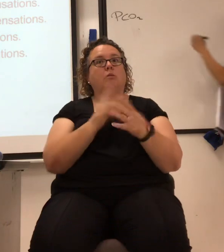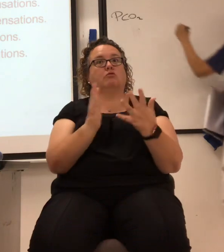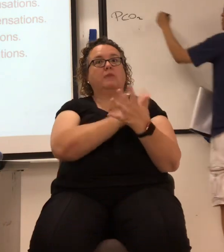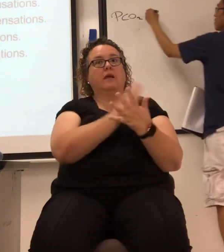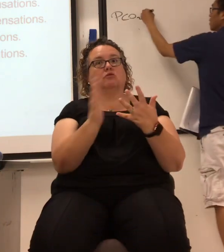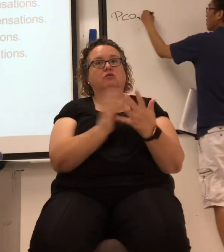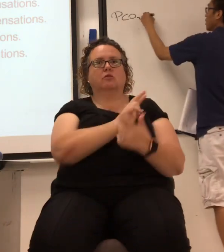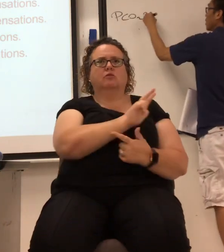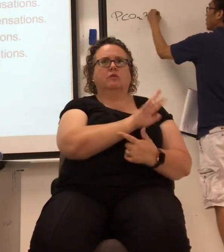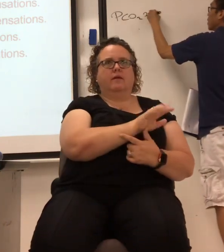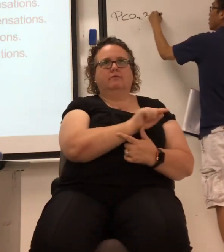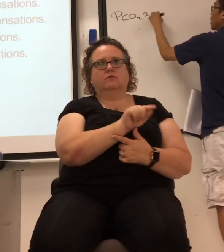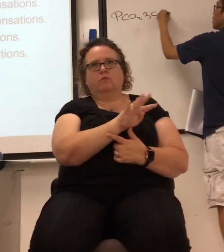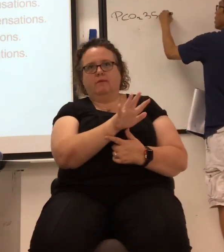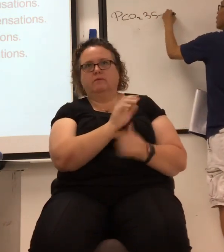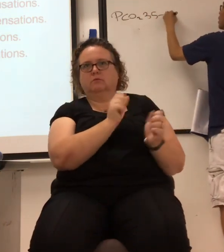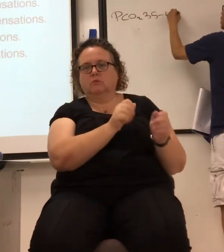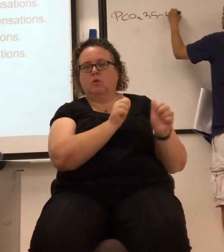I have to give you pH,